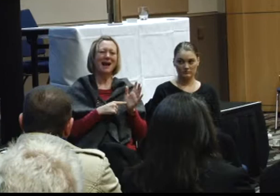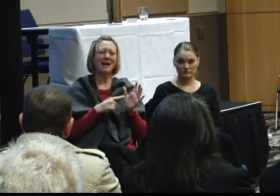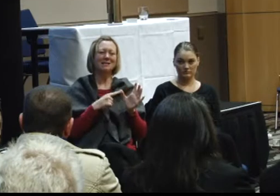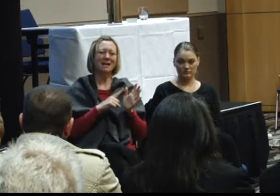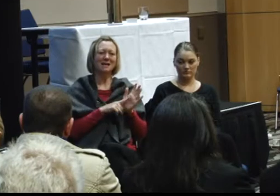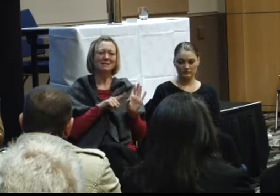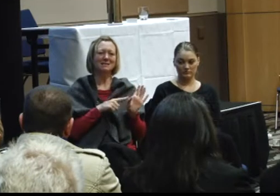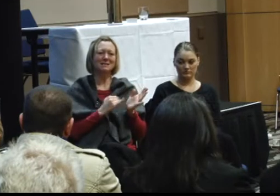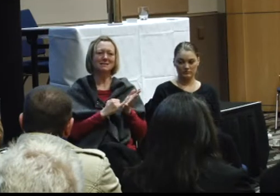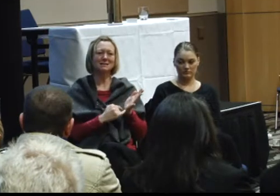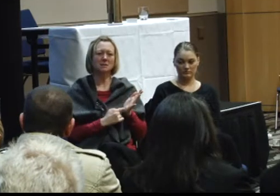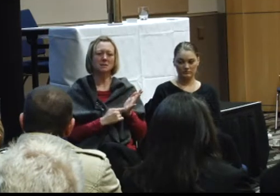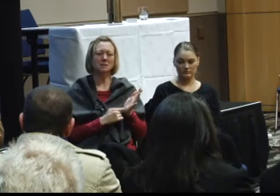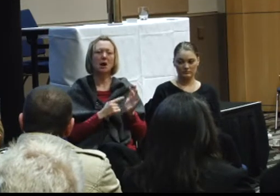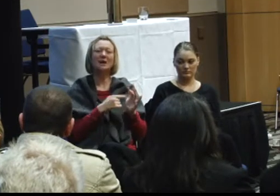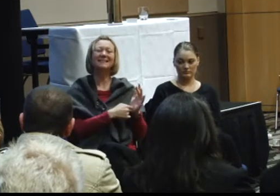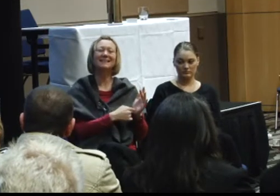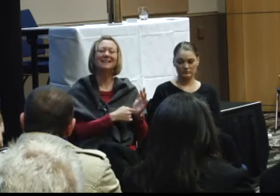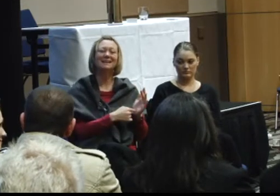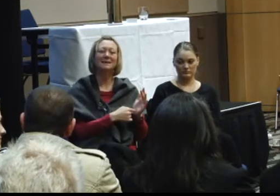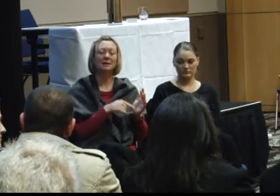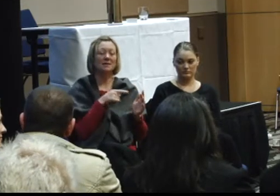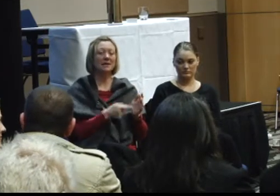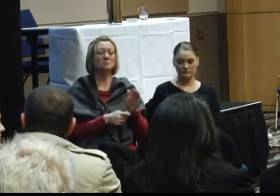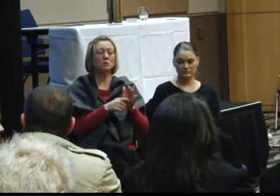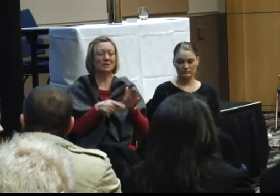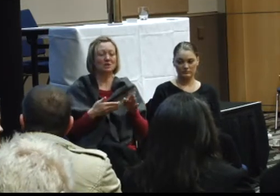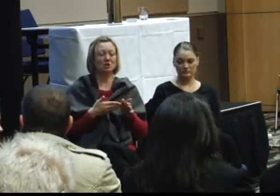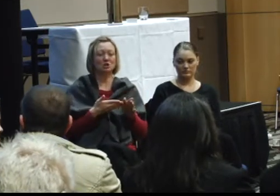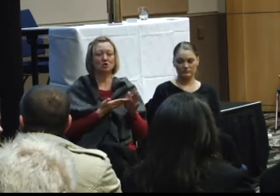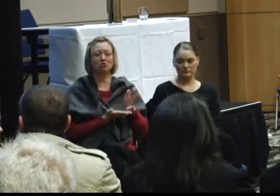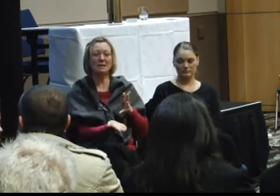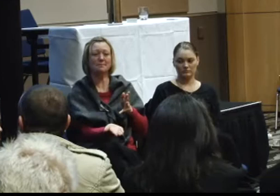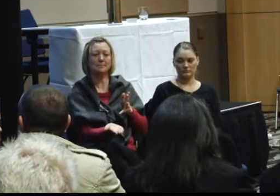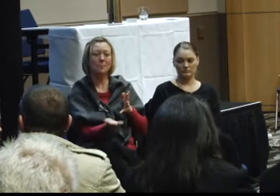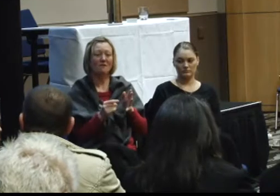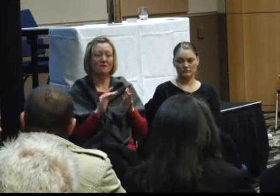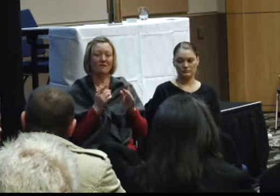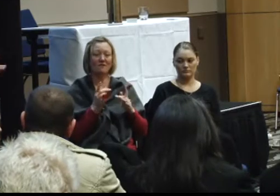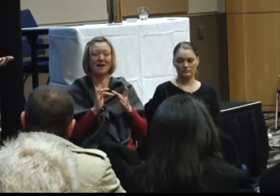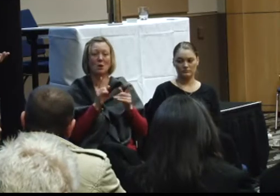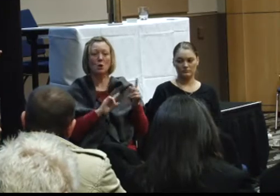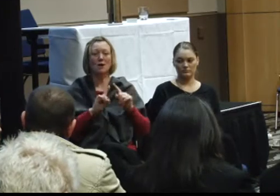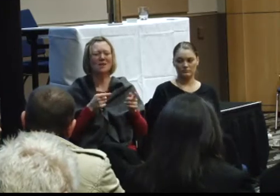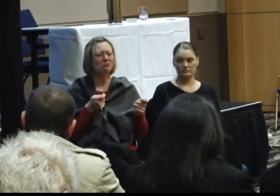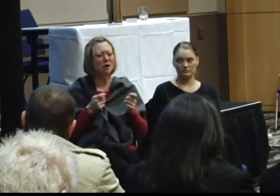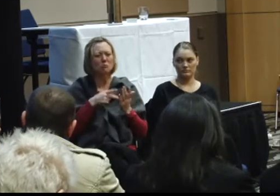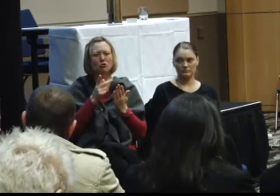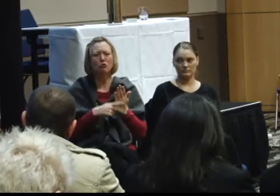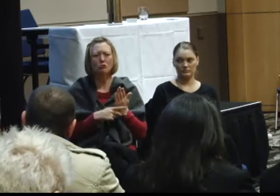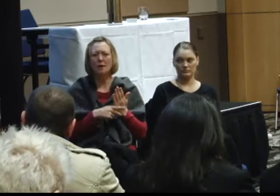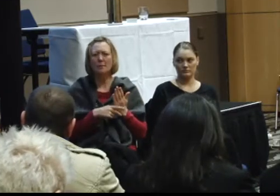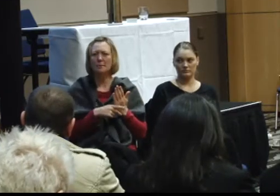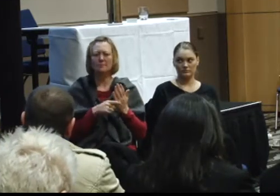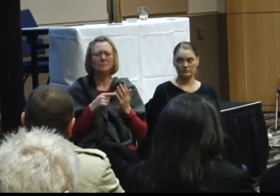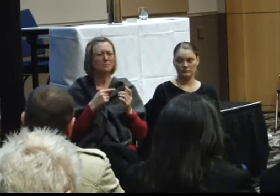stream at NetHui. They have a great academy program that they run. It's a bit like a summer school where they take in students. Does it